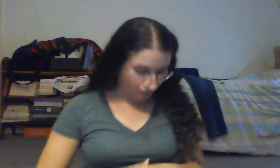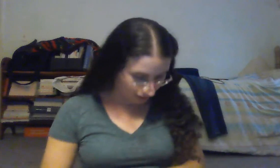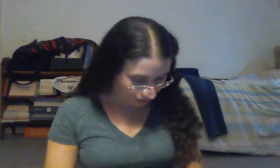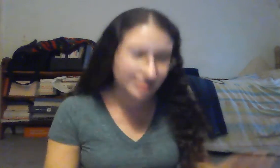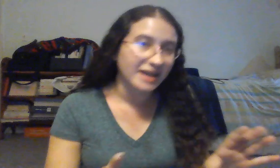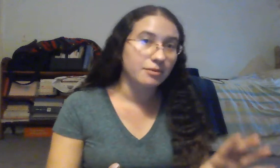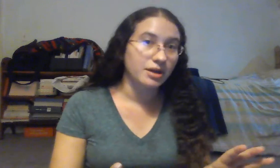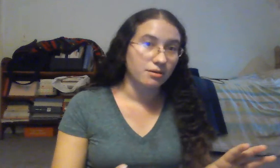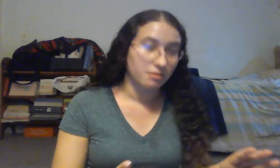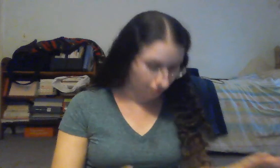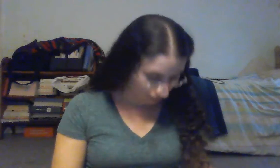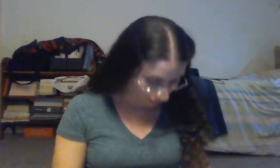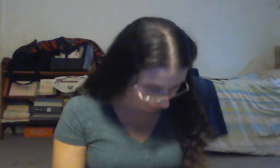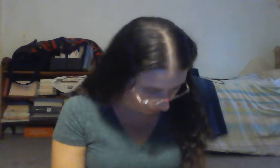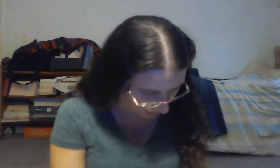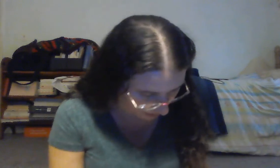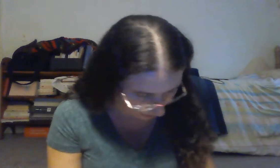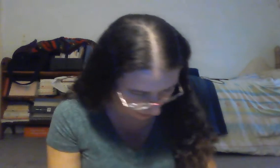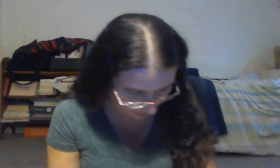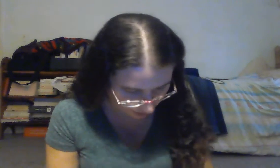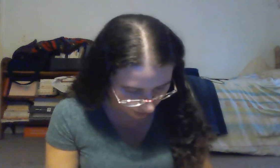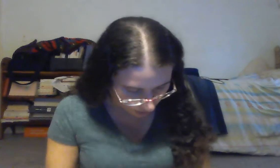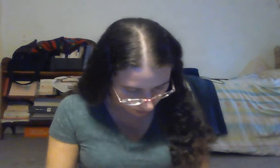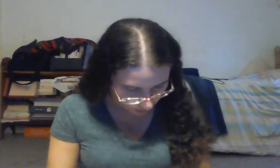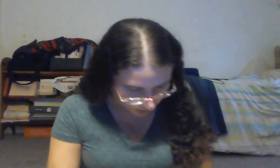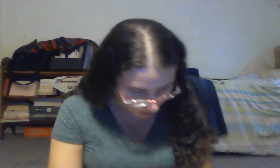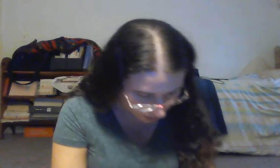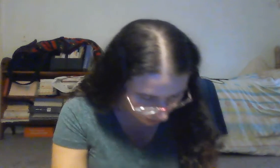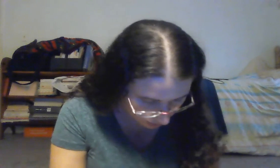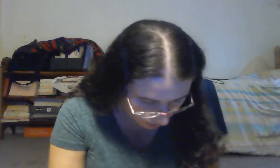Right? Looks kind of weird, but that's how it is. Okay.